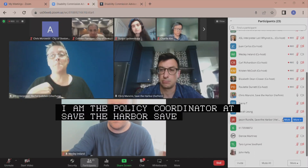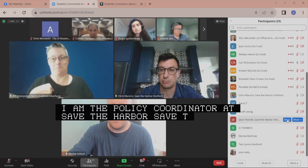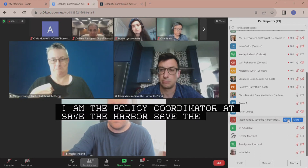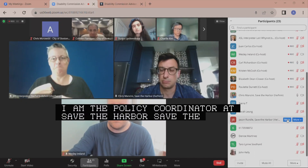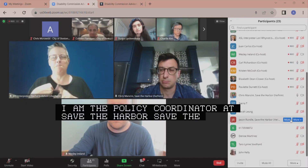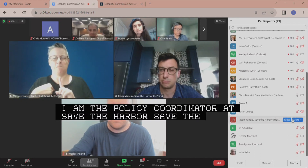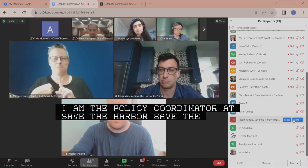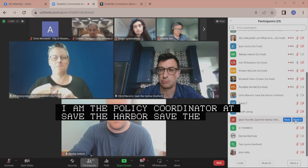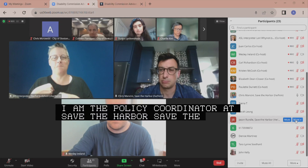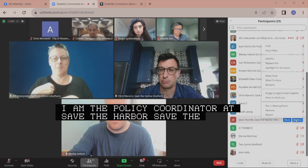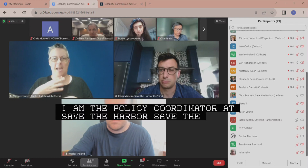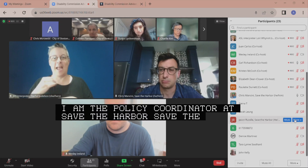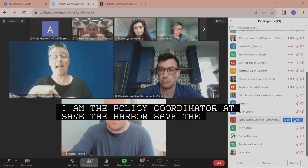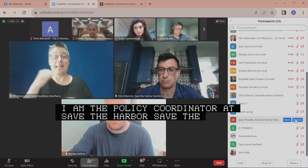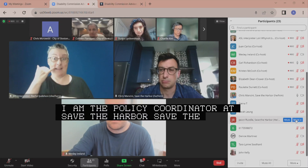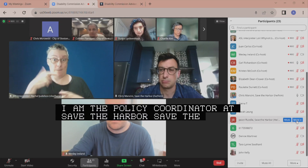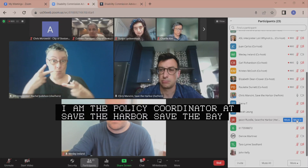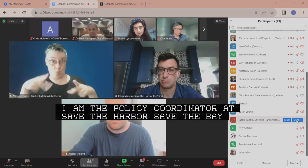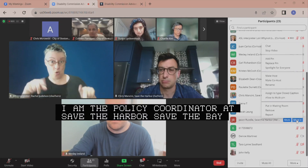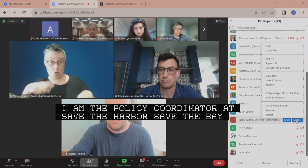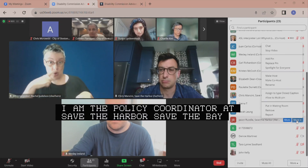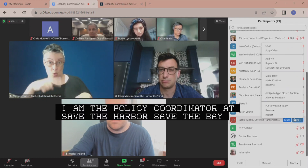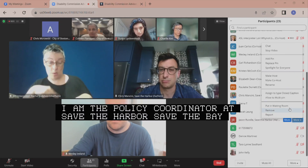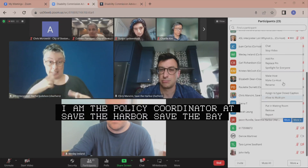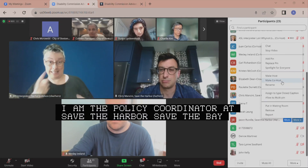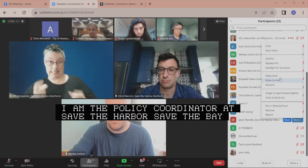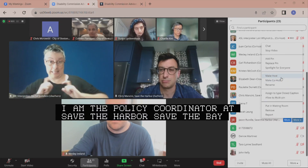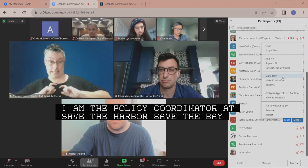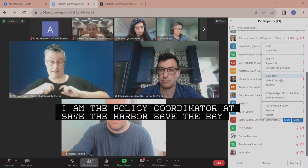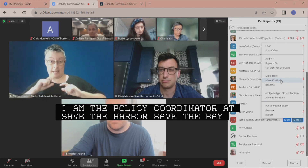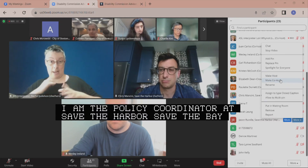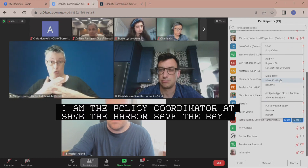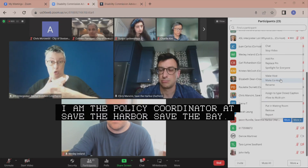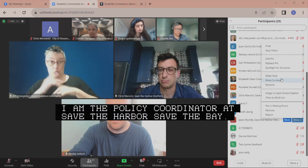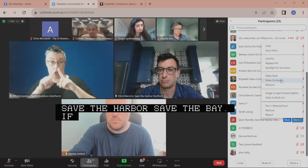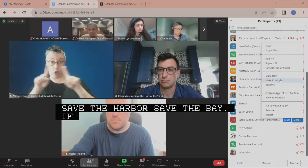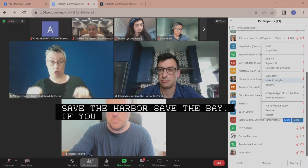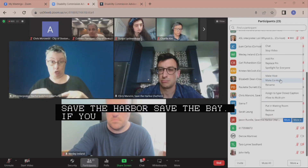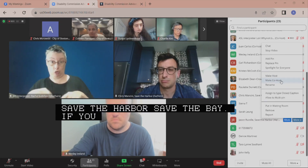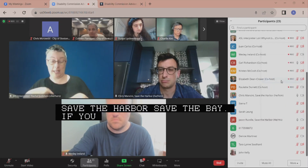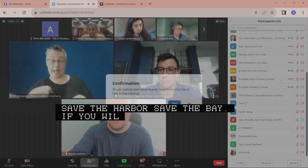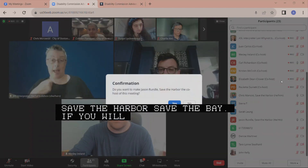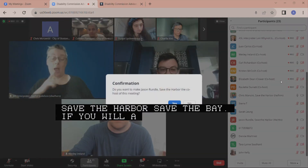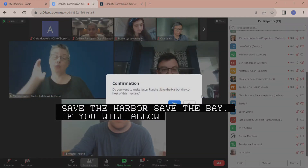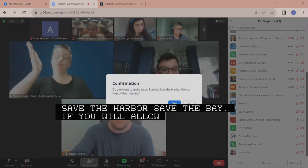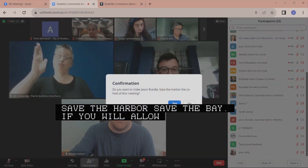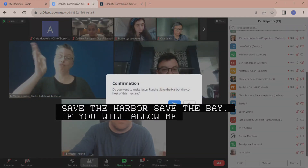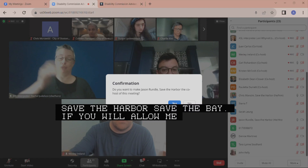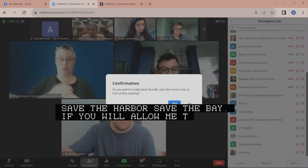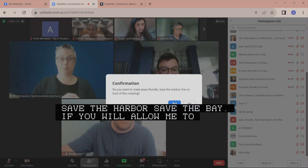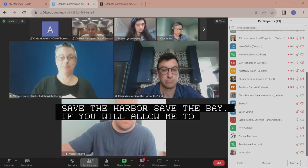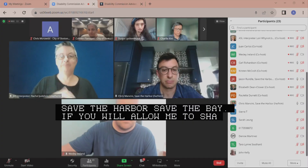If you would allow me to please share my screen, that would be appreciated.